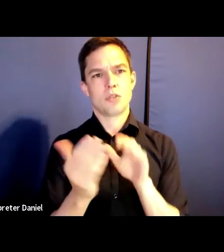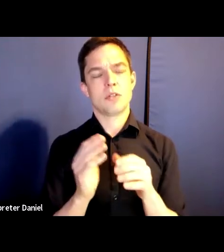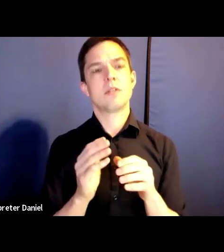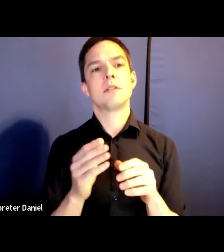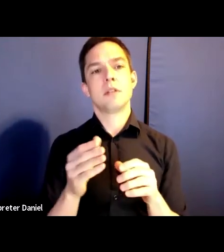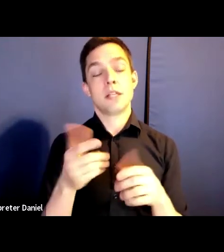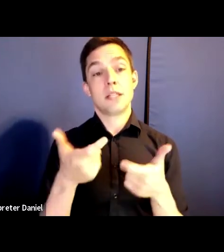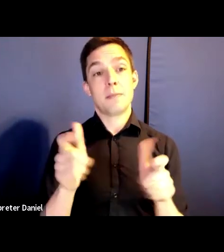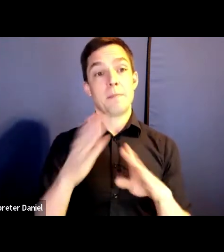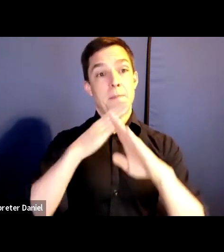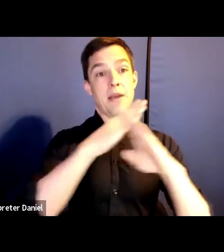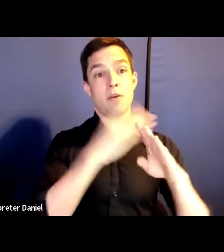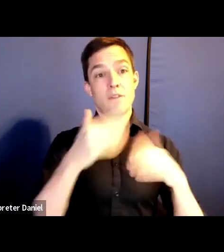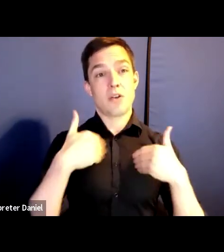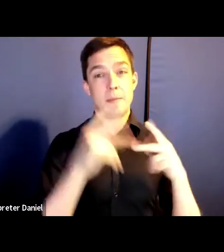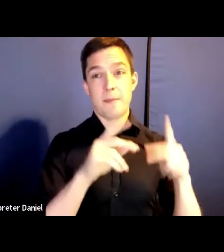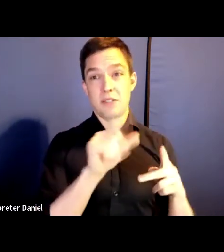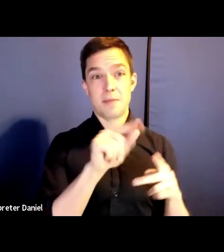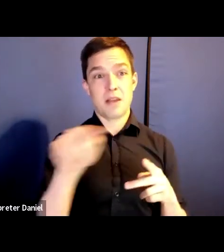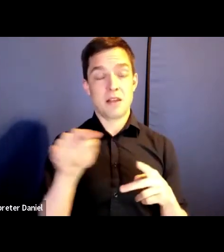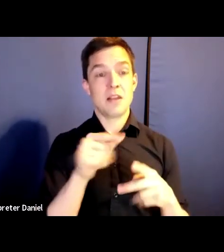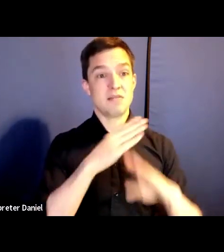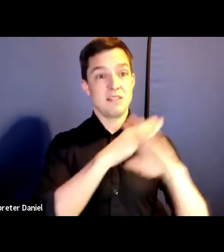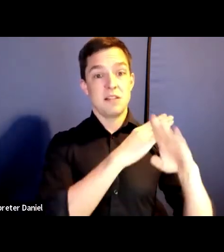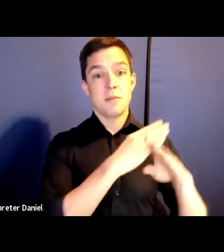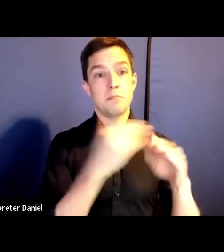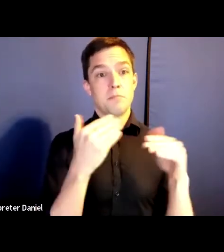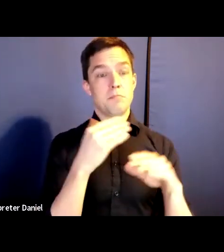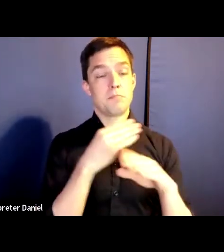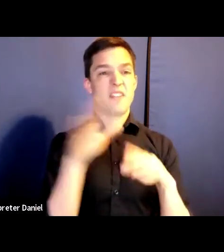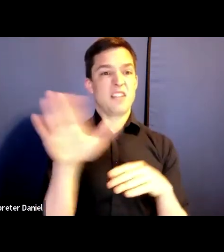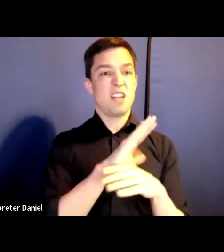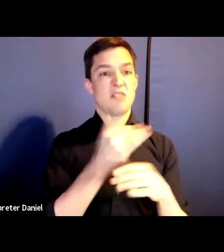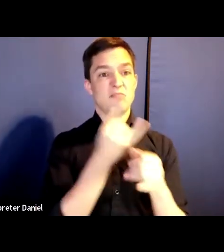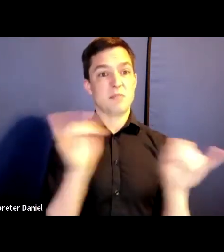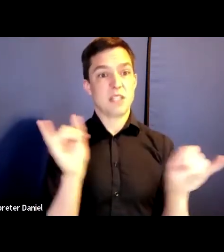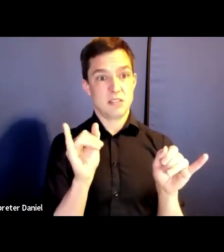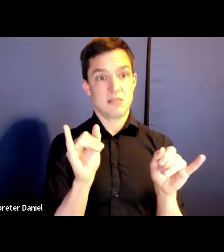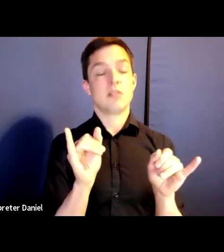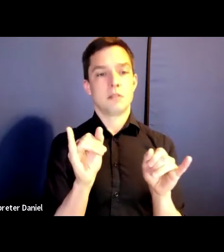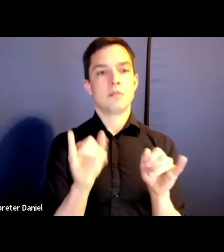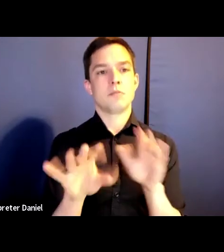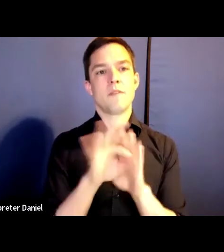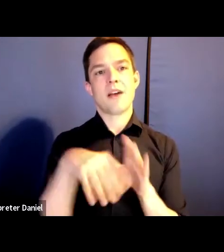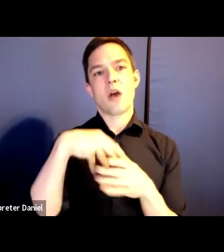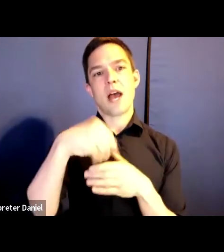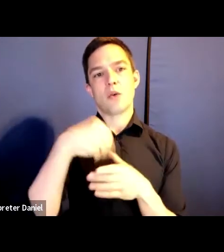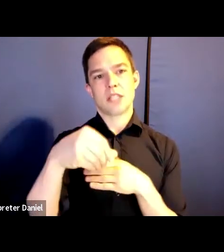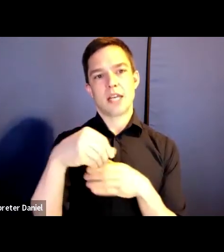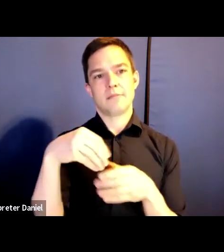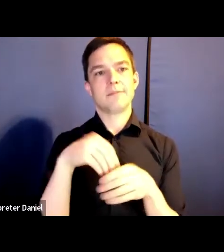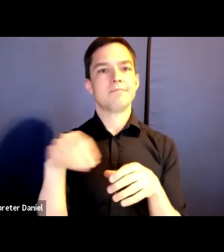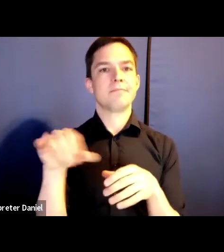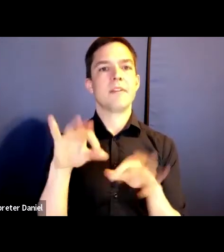young people with disability to be more independent and to be included in the community are found outside of them, in families,